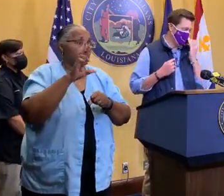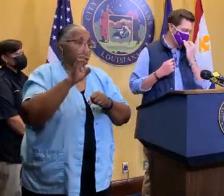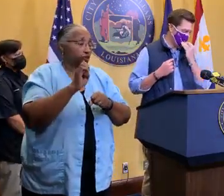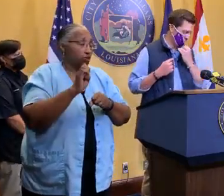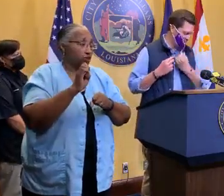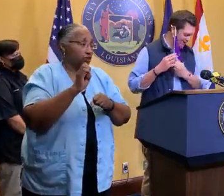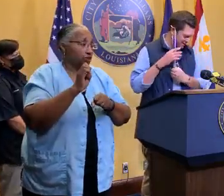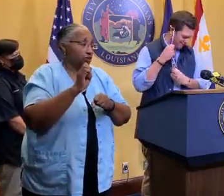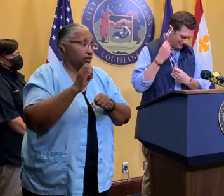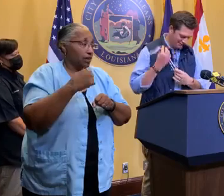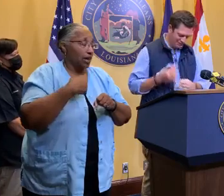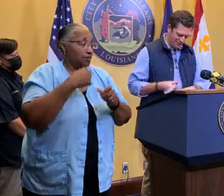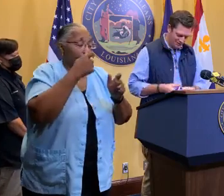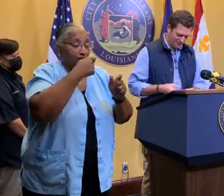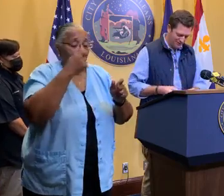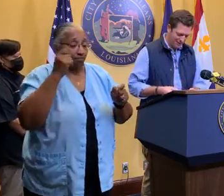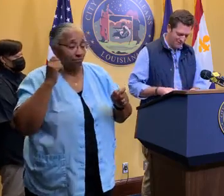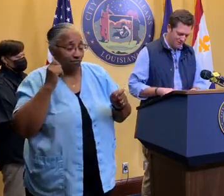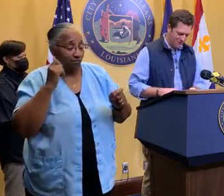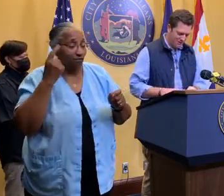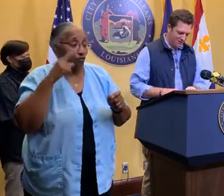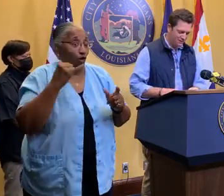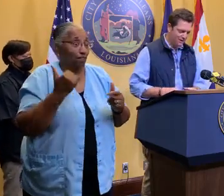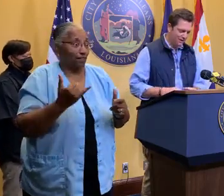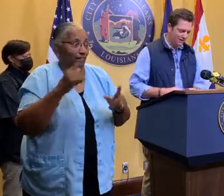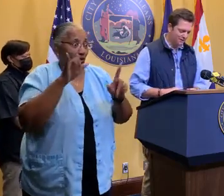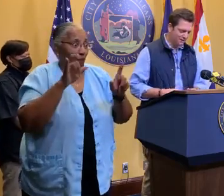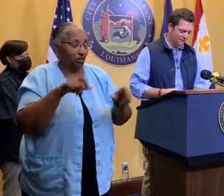over for you, Tom, for this sorry. question.